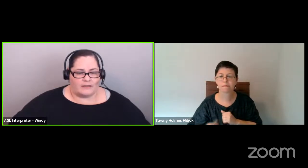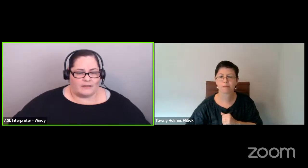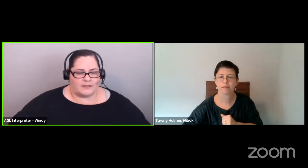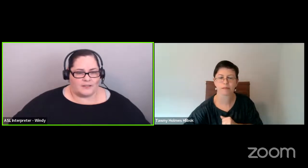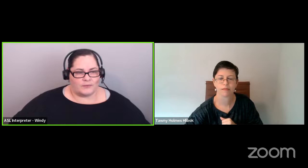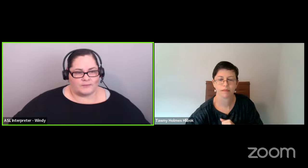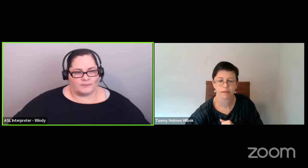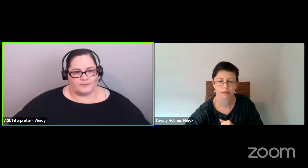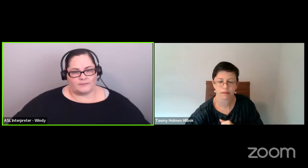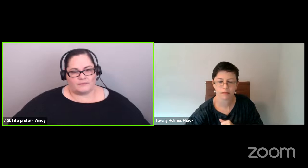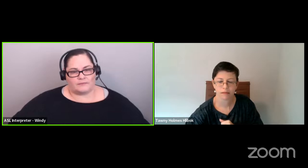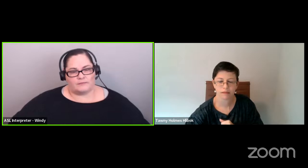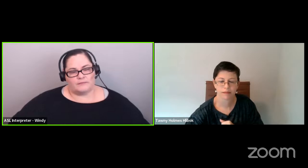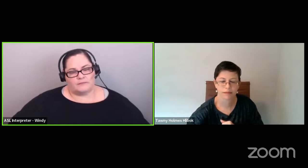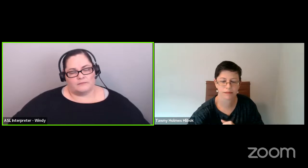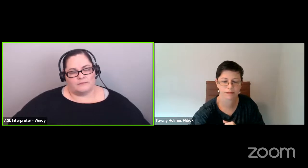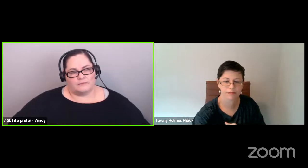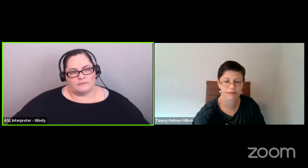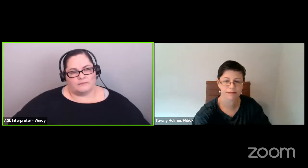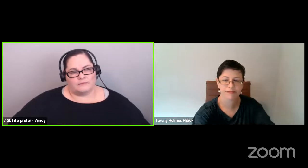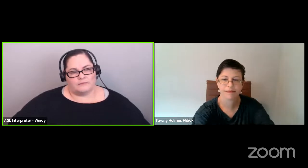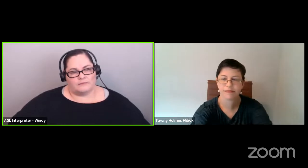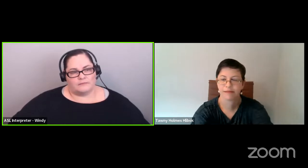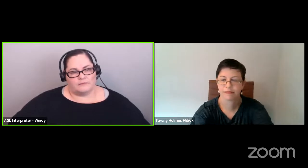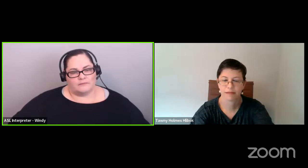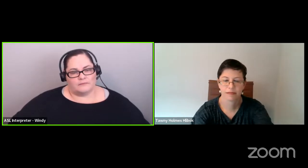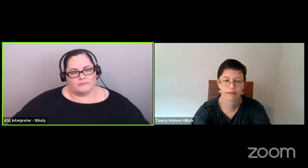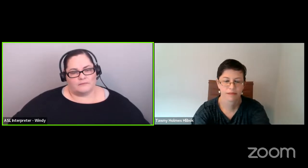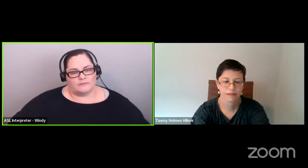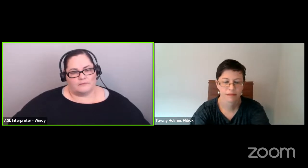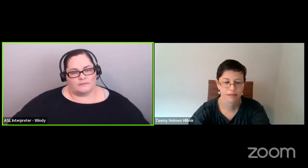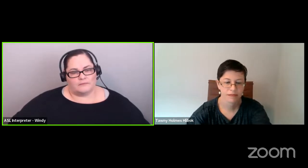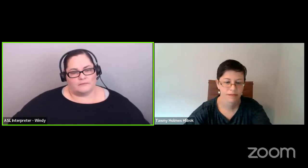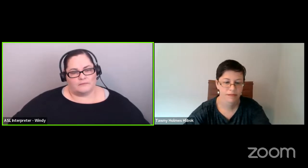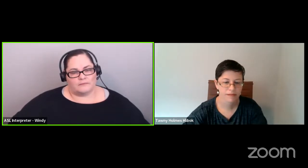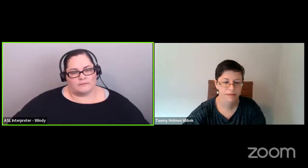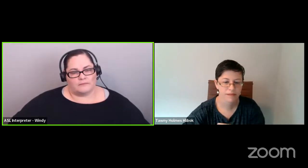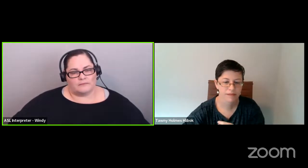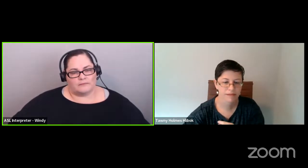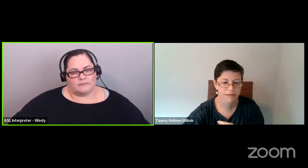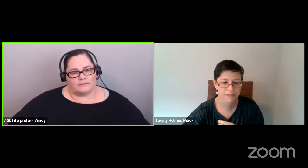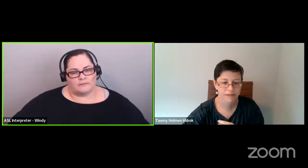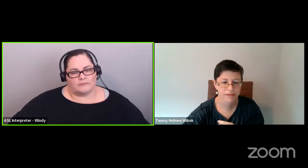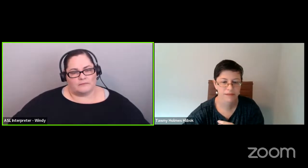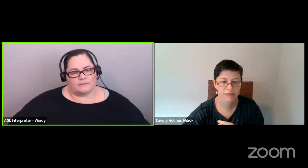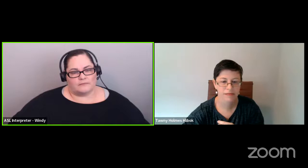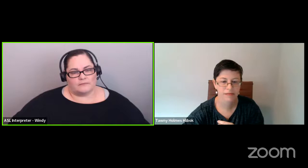your hand and let us know.